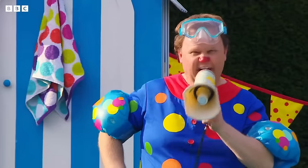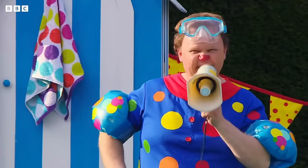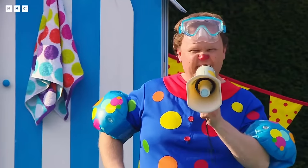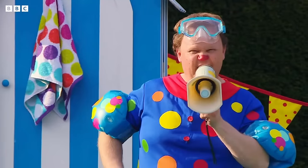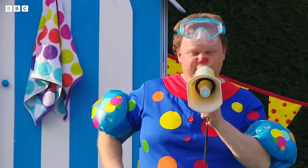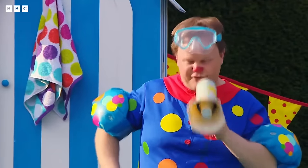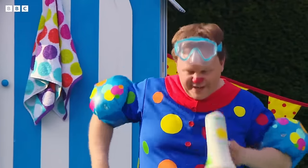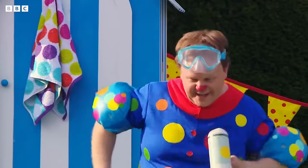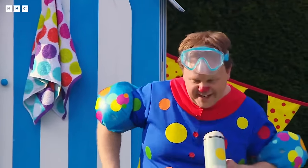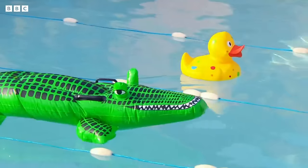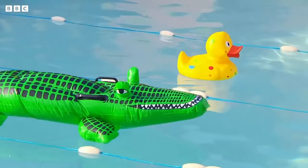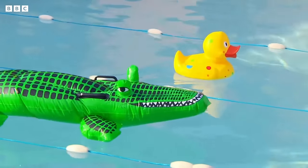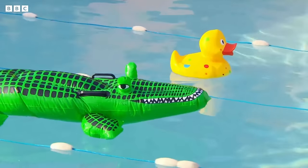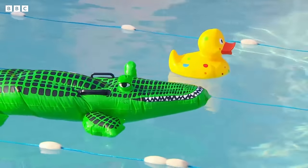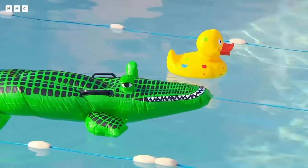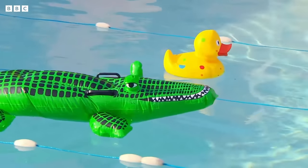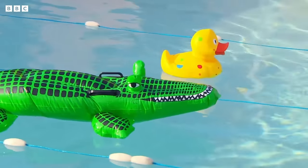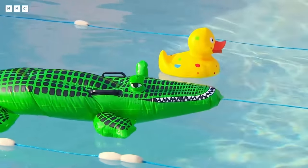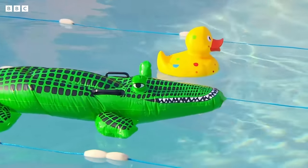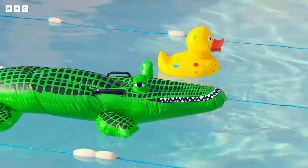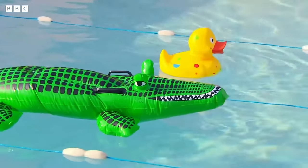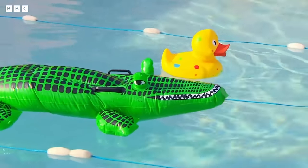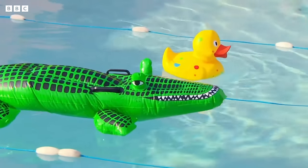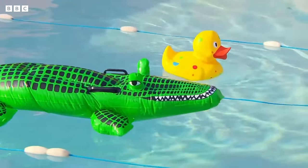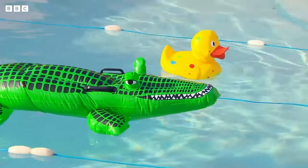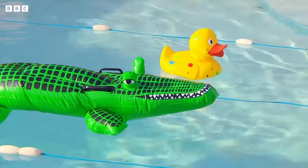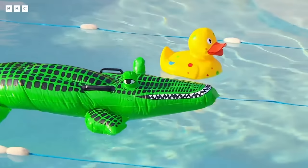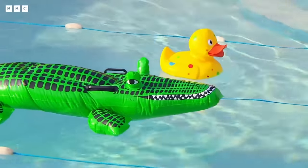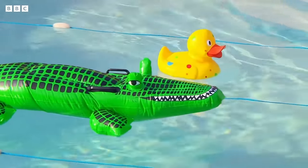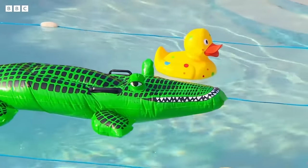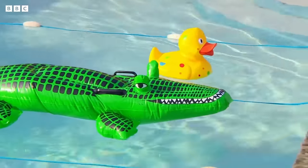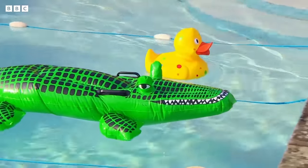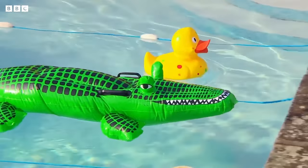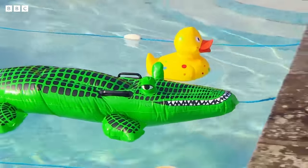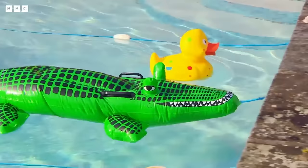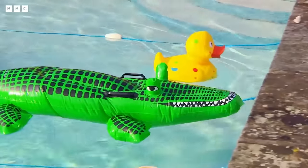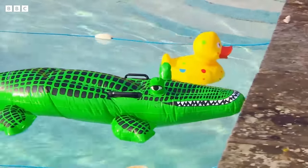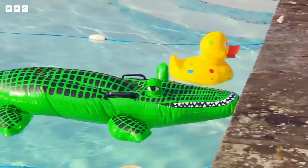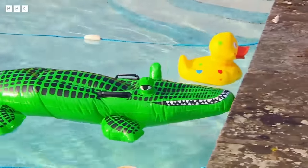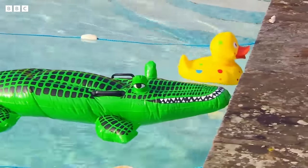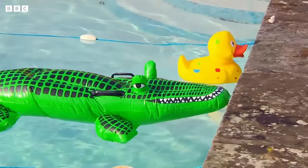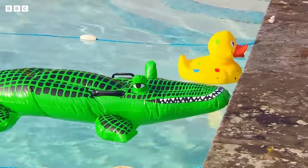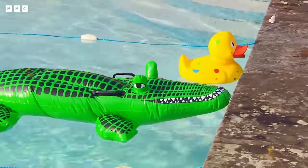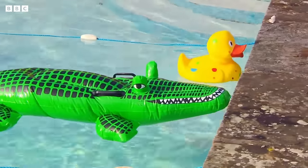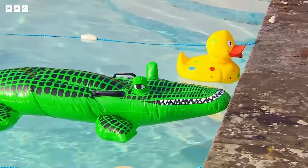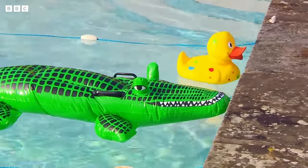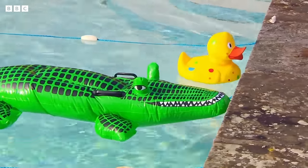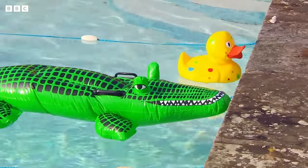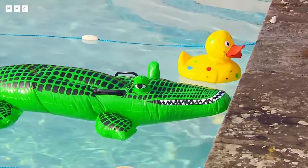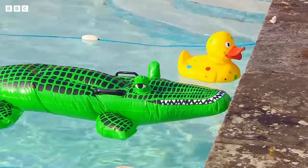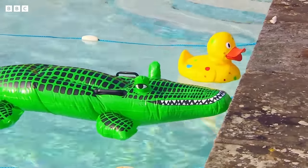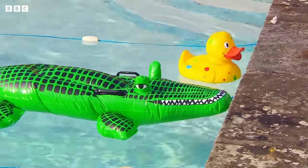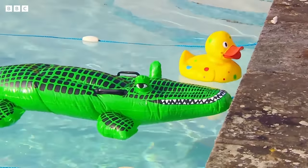And they're off! Woohoo! Come on, Crocodile. Come on, Duck. Duck and Crocodile are